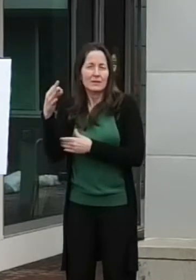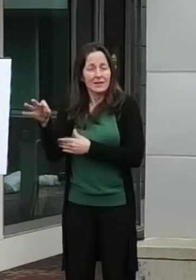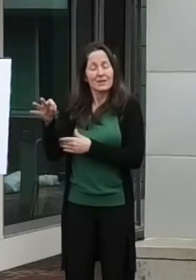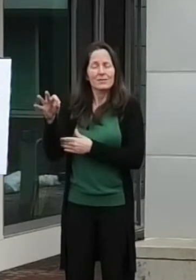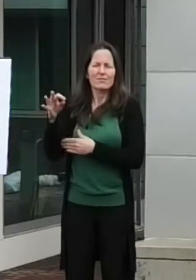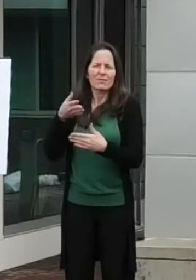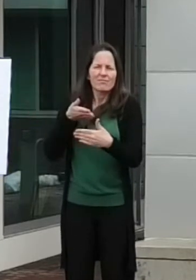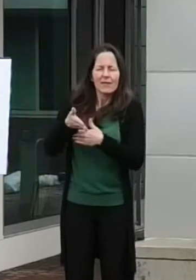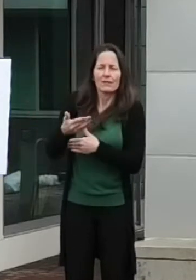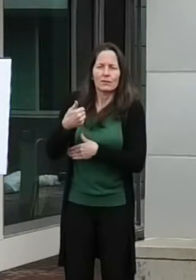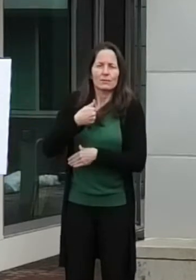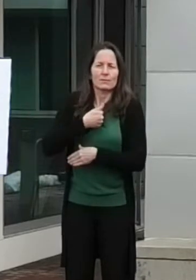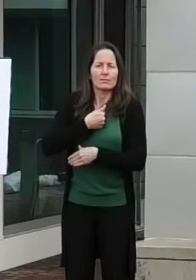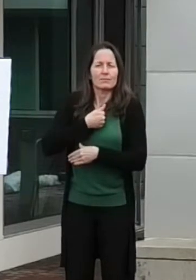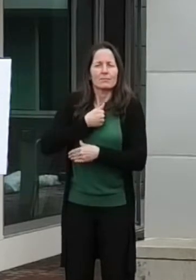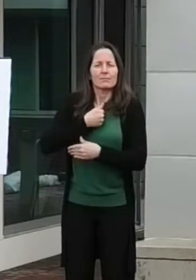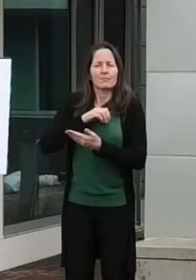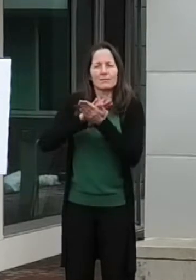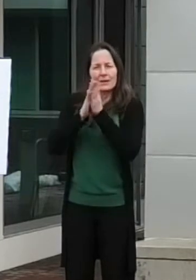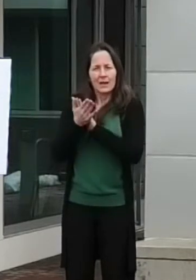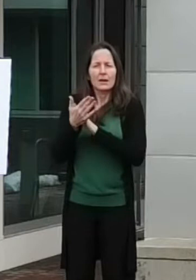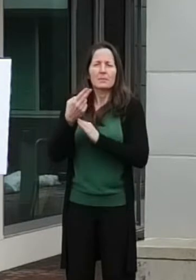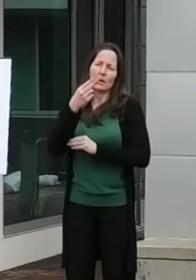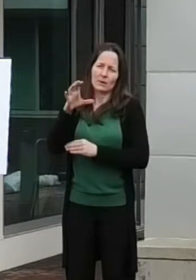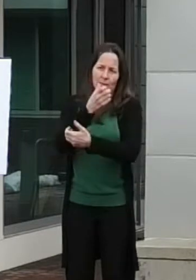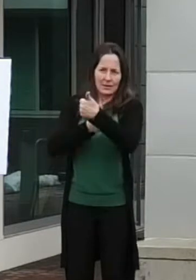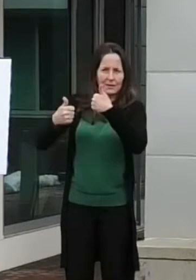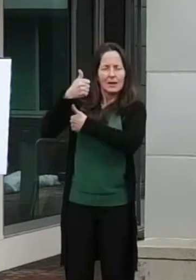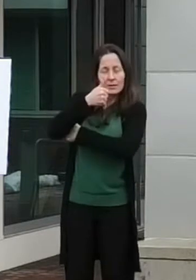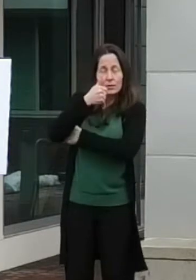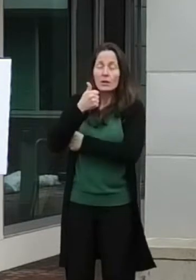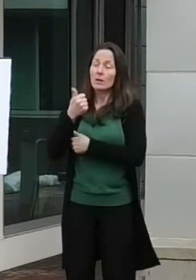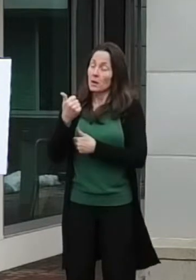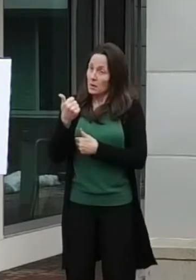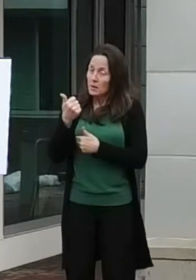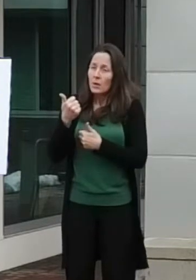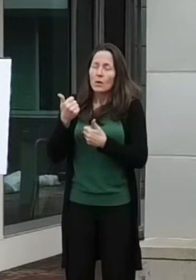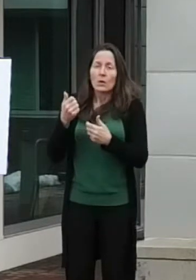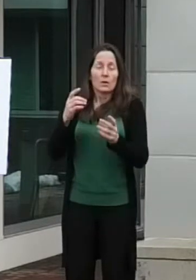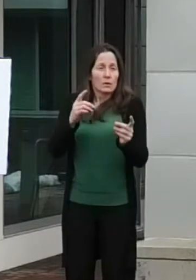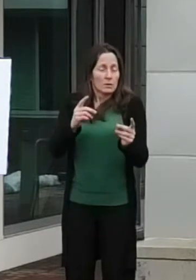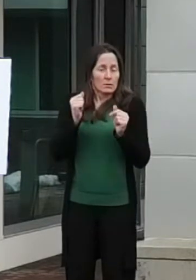December. The COAD has quickly grown into one of our